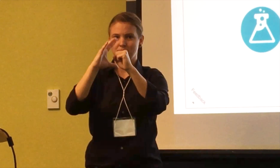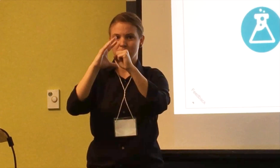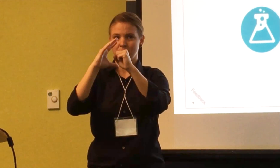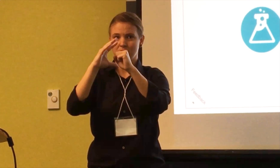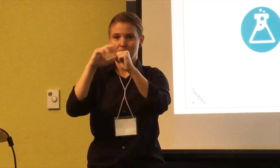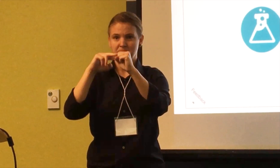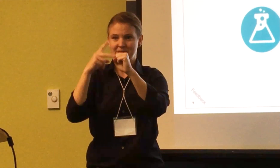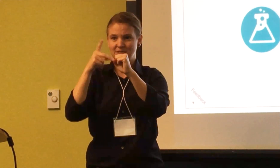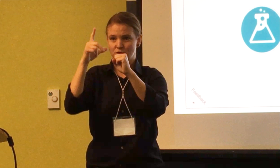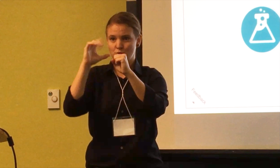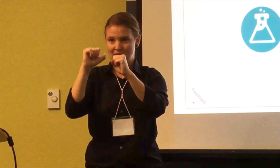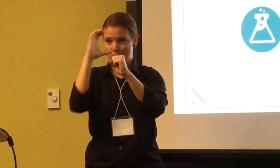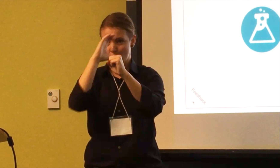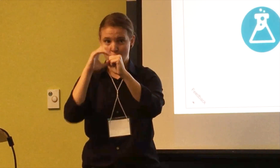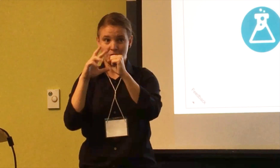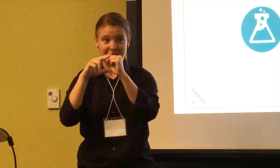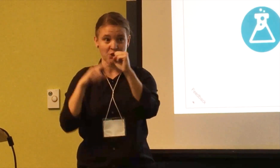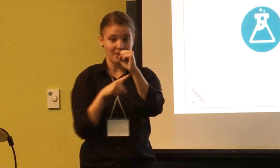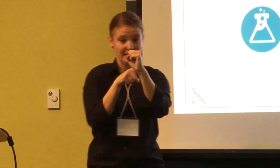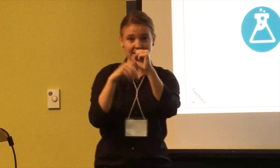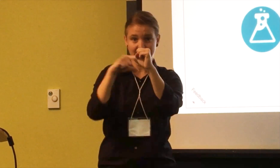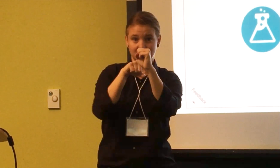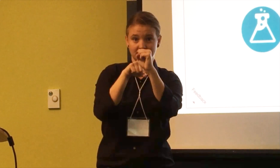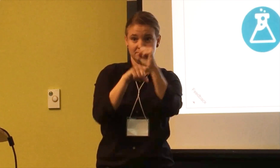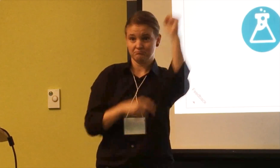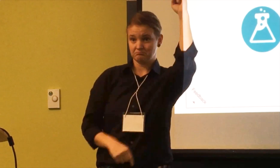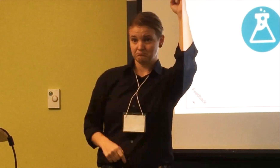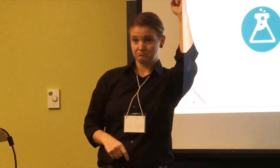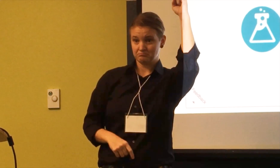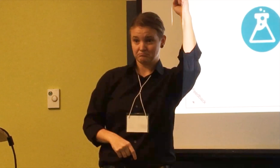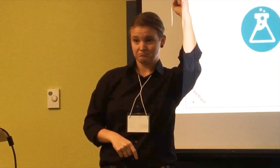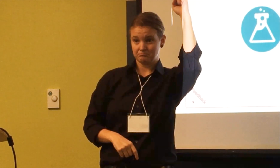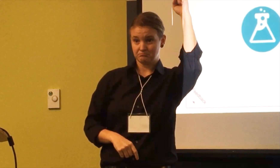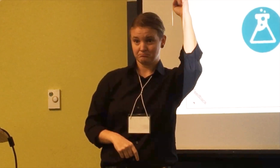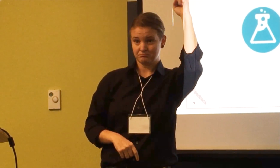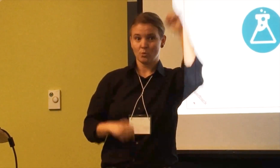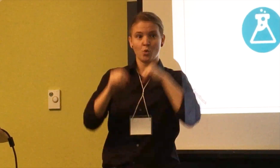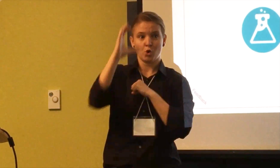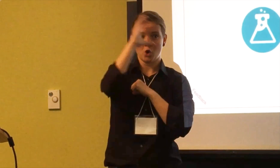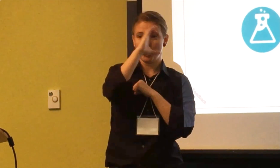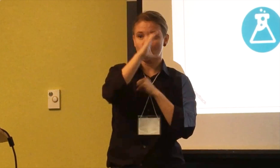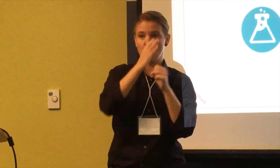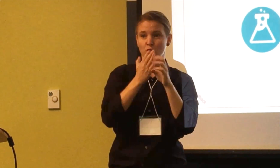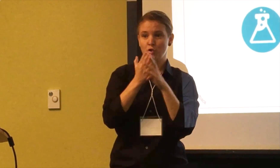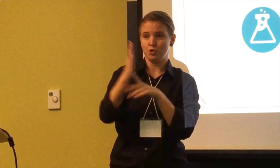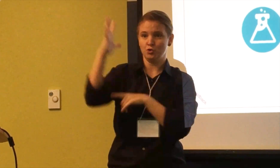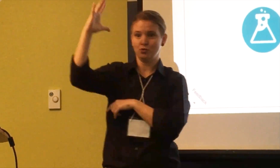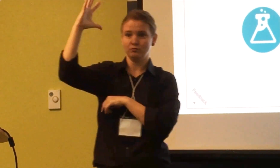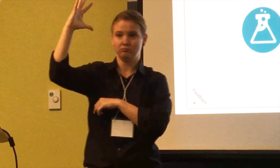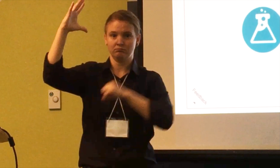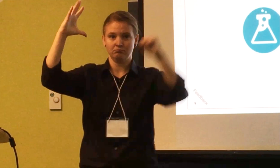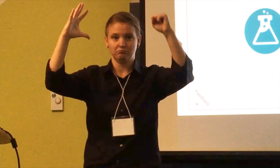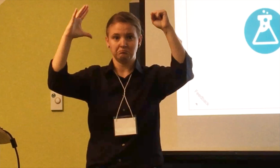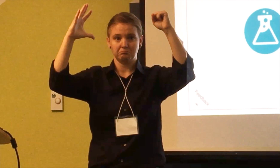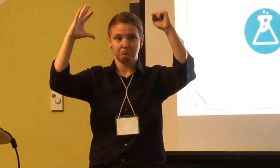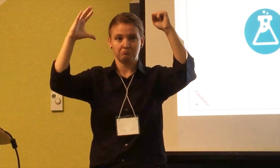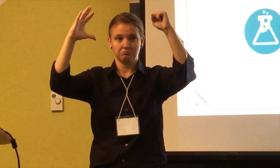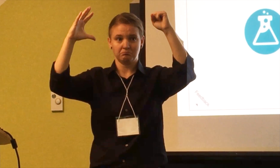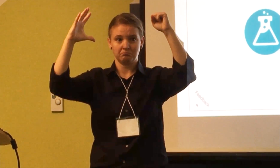looking for this sign, how am I going to search for it, right? I can't look for A. I have to look for the actual parts of the sign. And